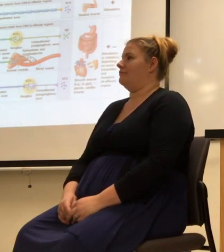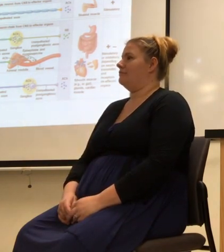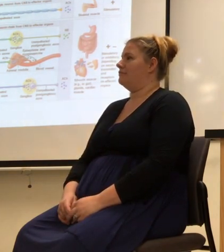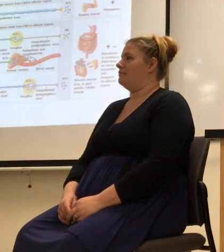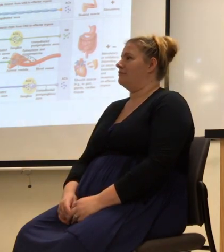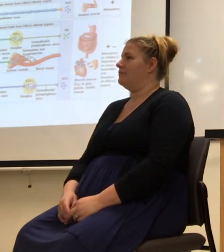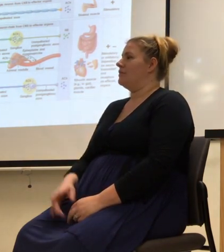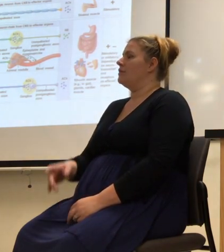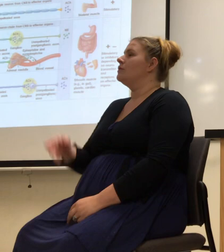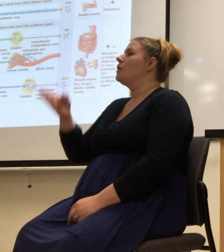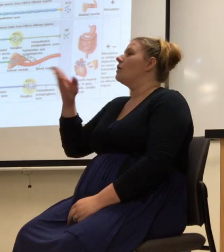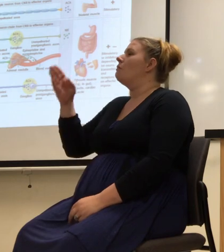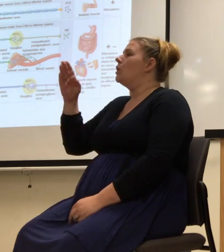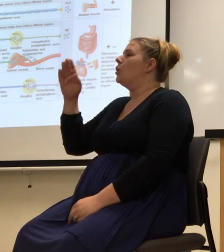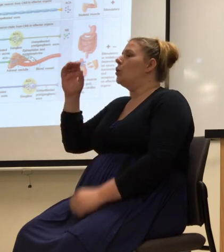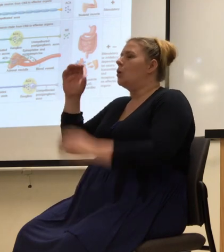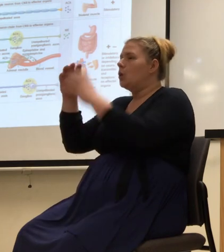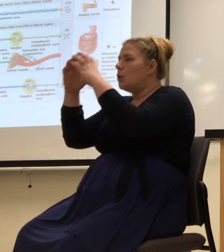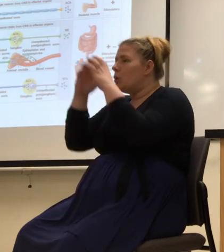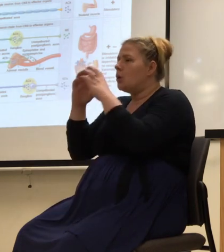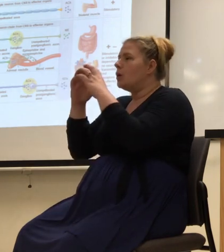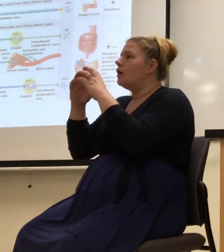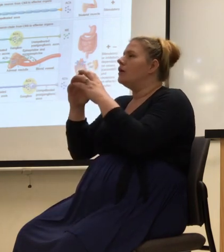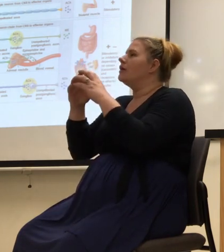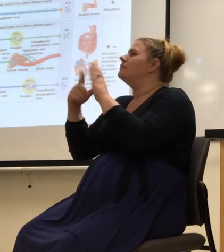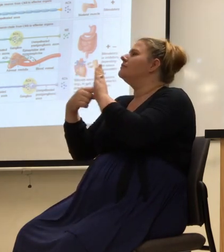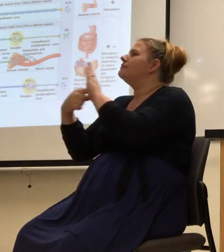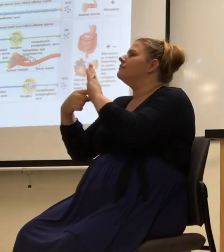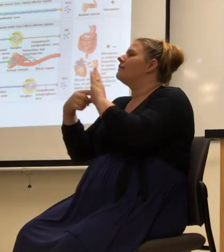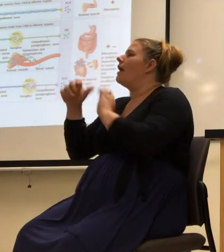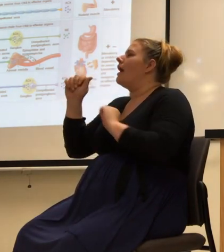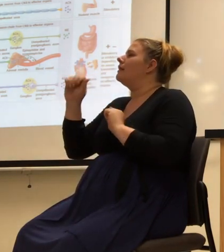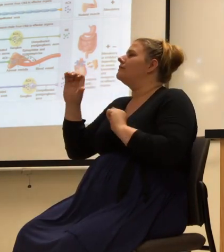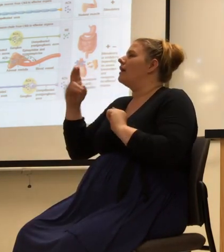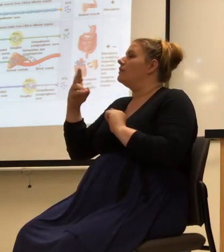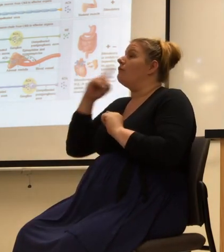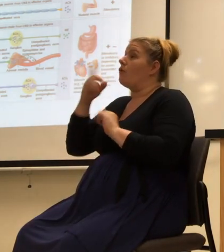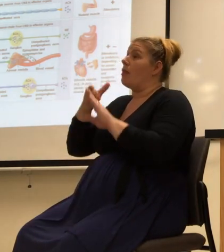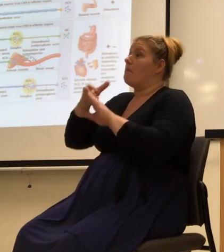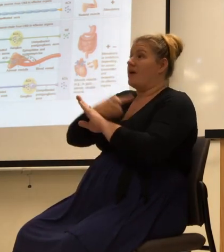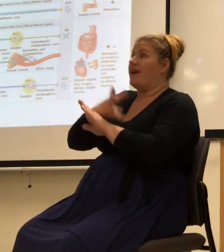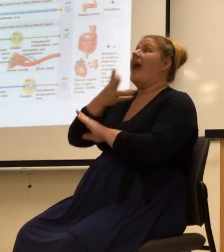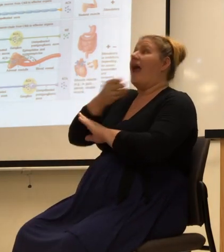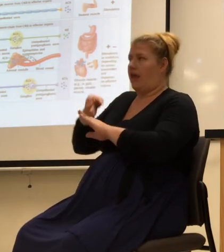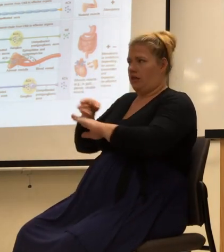blue balls to symbolize ACH for the pre and the post.